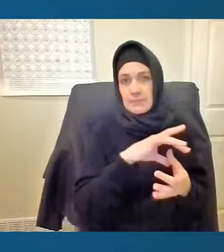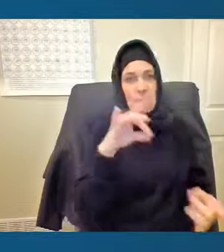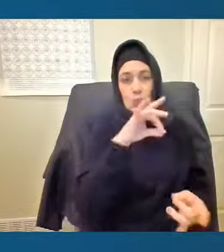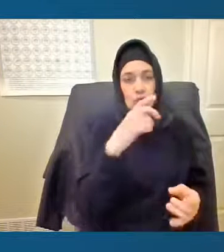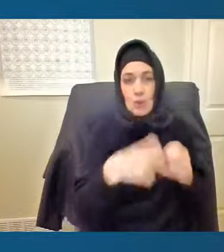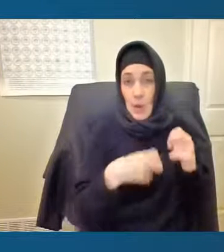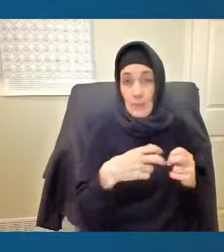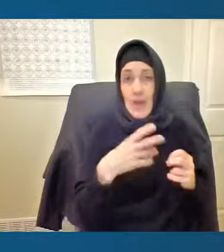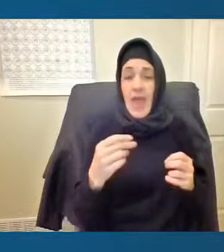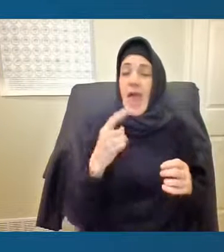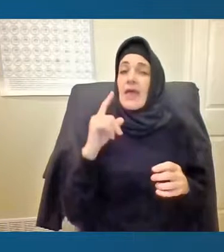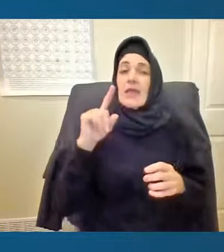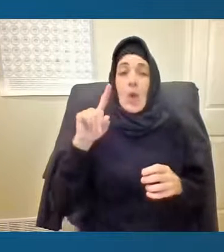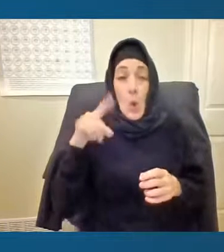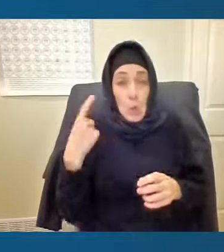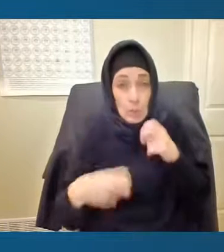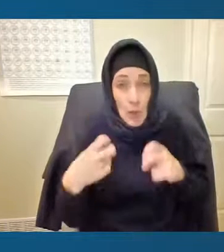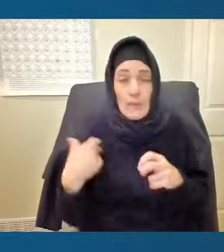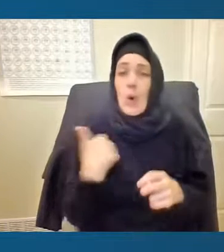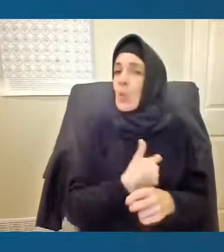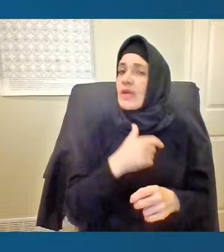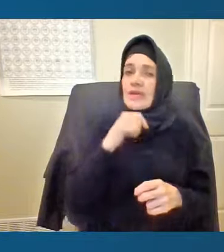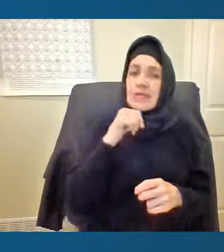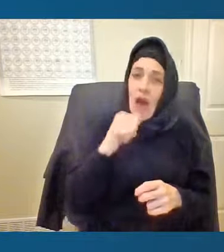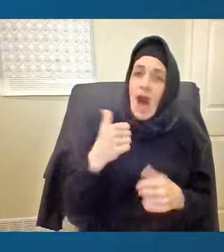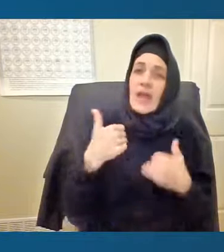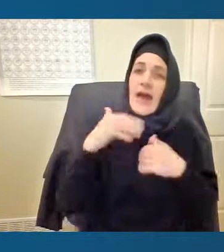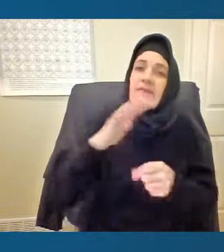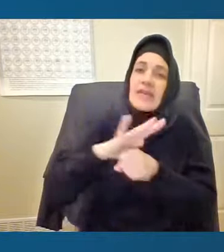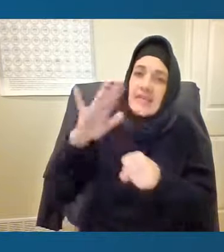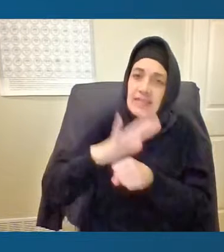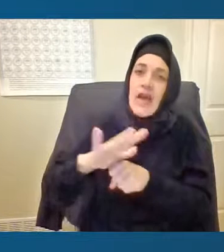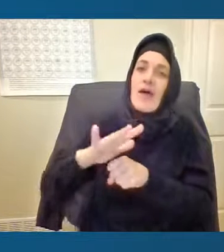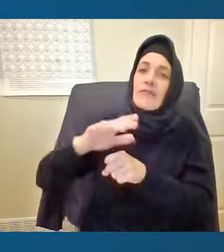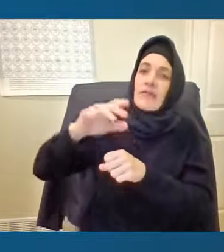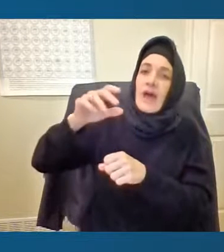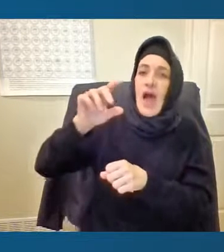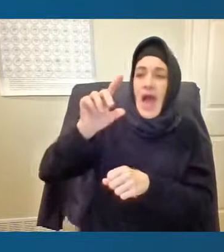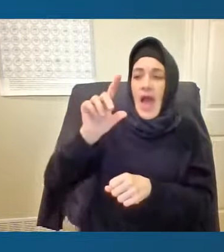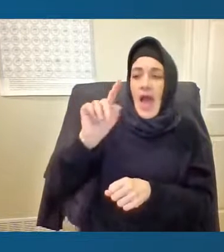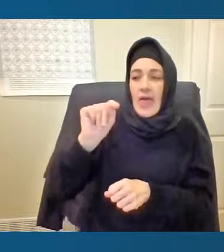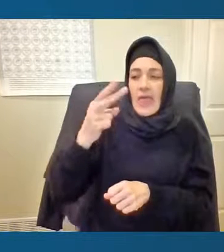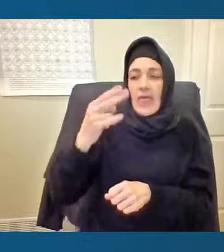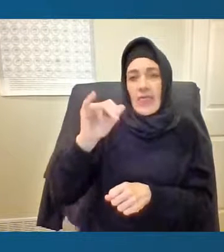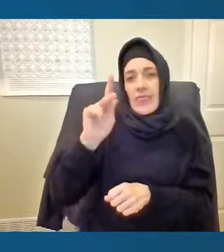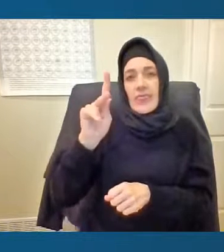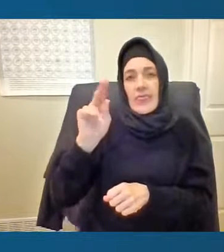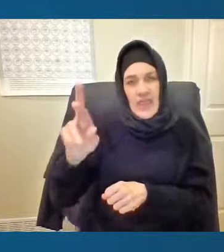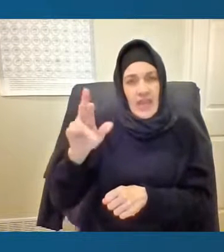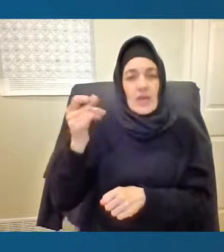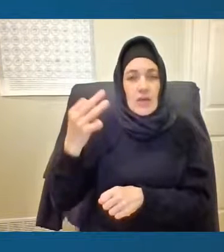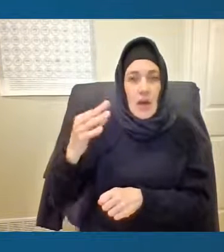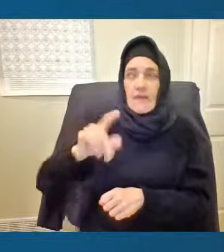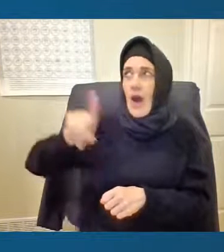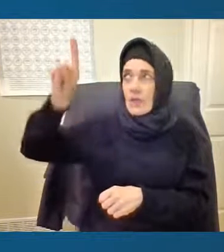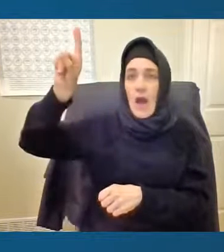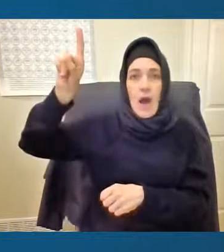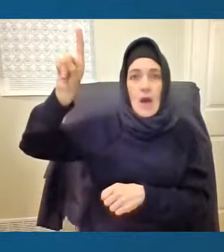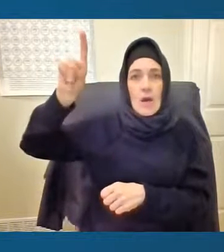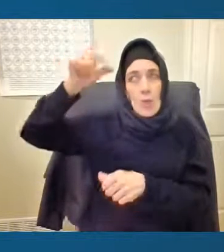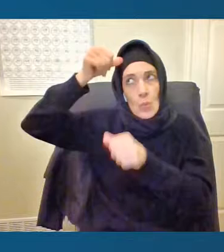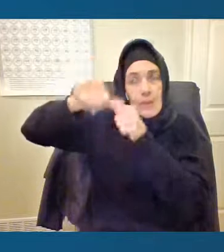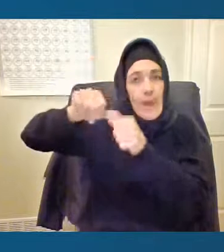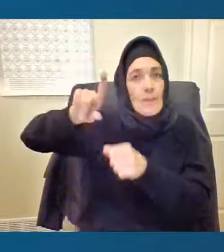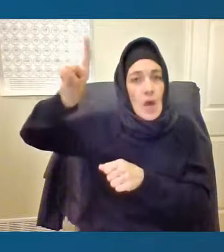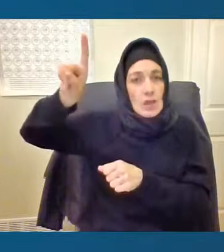ourselves to enough dhikr of Allah, enough remembrance of Allah. That remembrance of Allah subhanahu wa ta'ala is a key element of